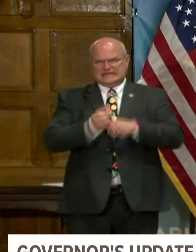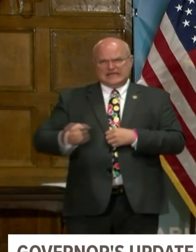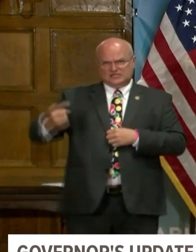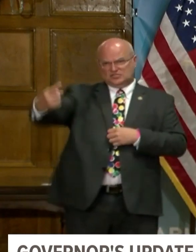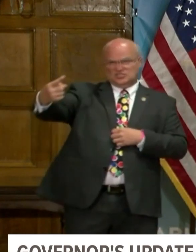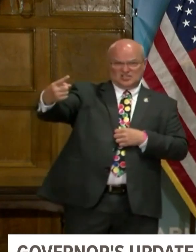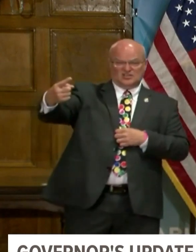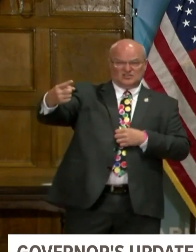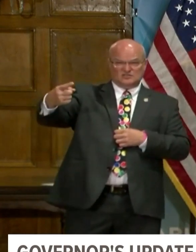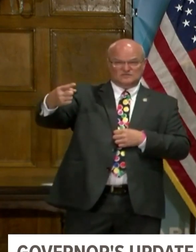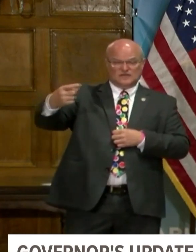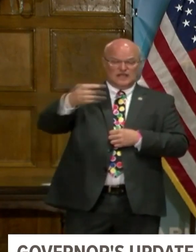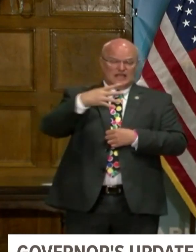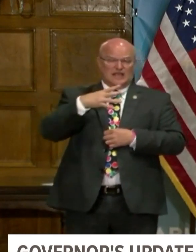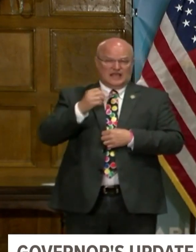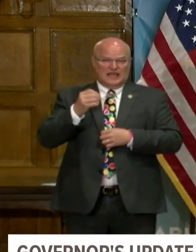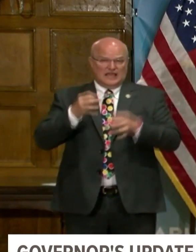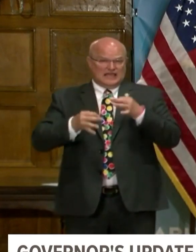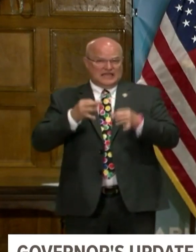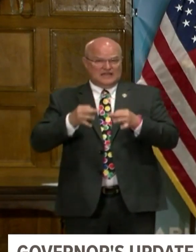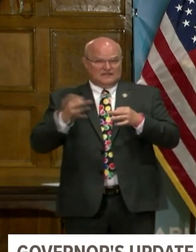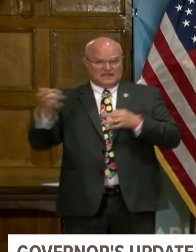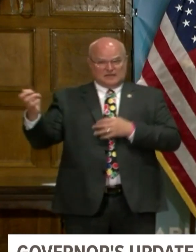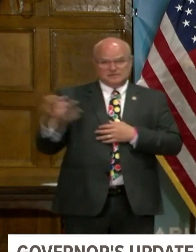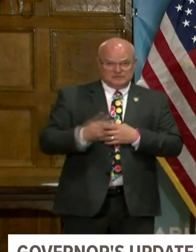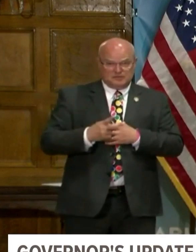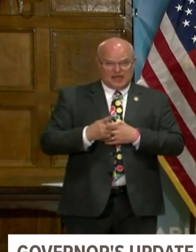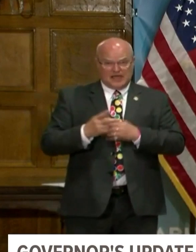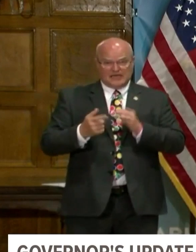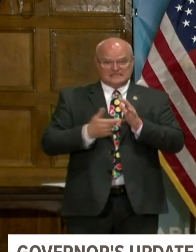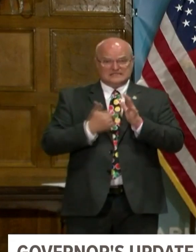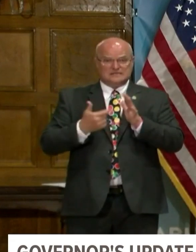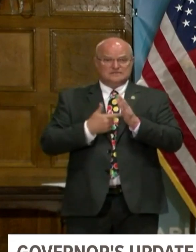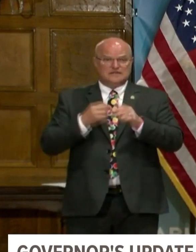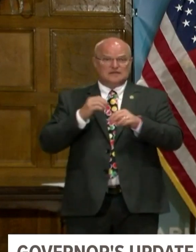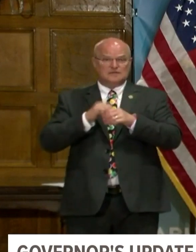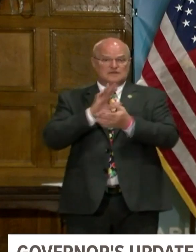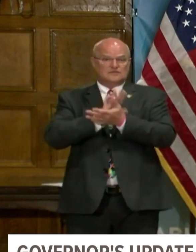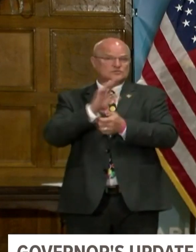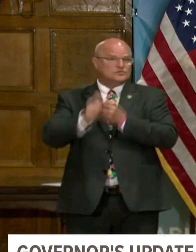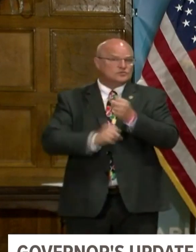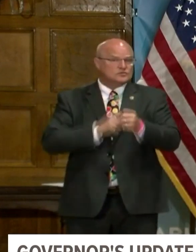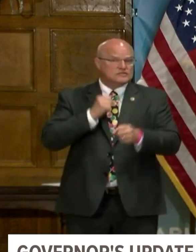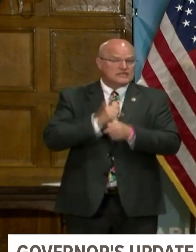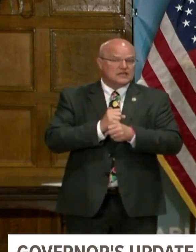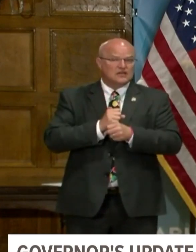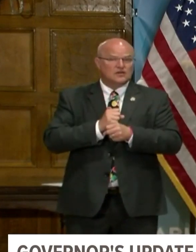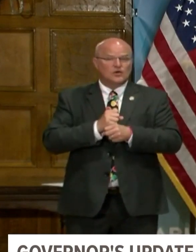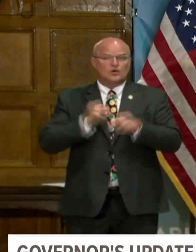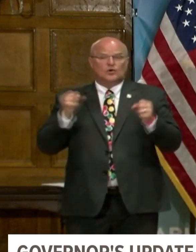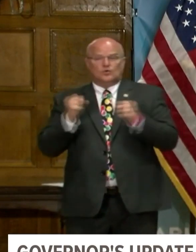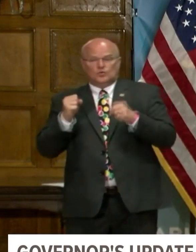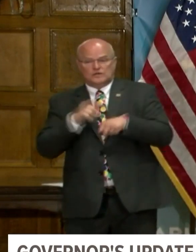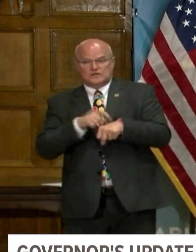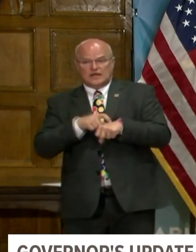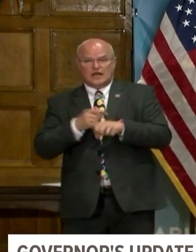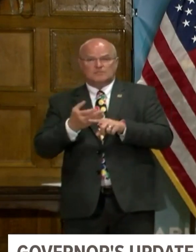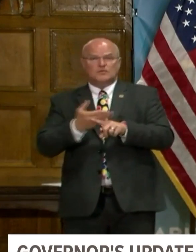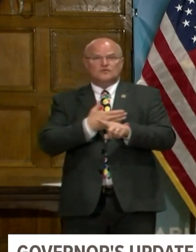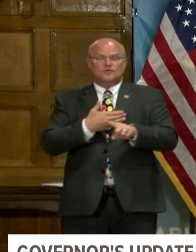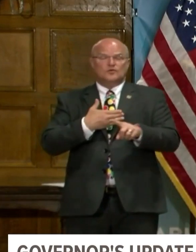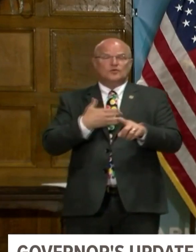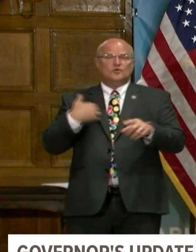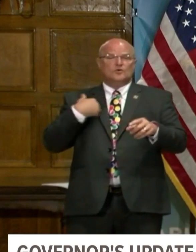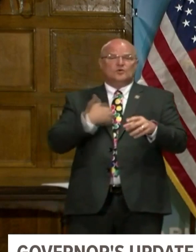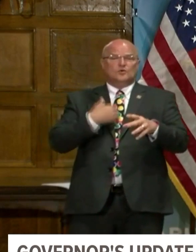year. And whether it comes back sometime during the school year or next winter, sometime before we